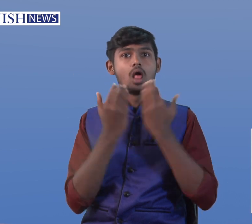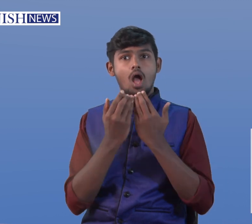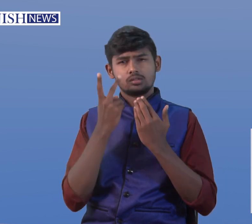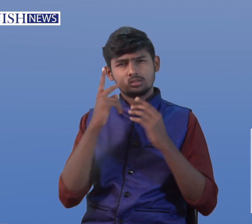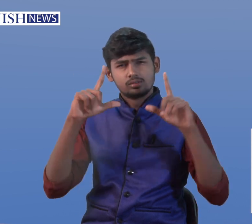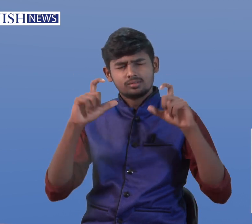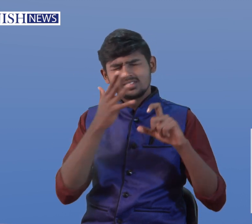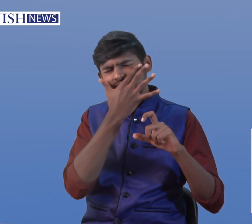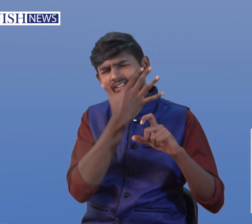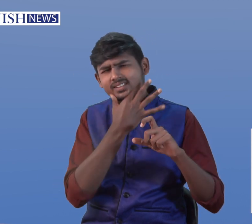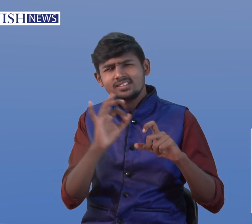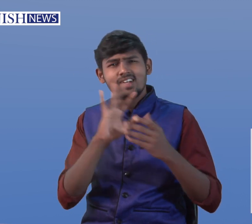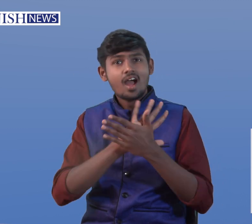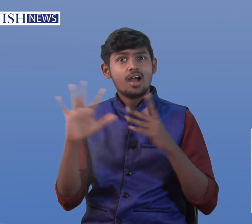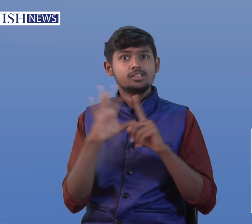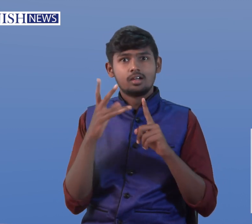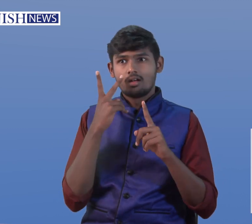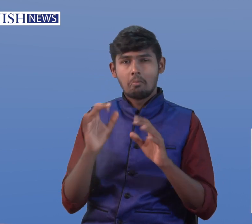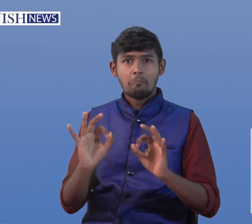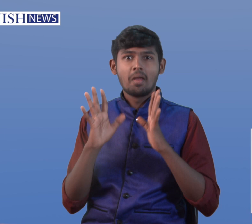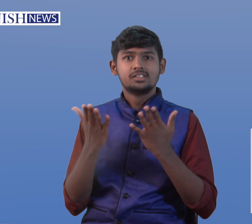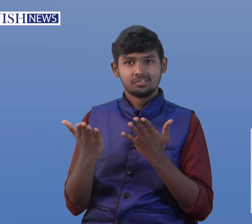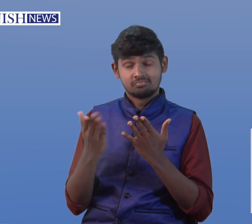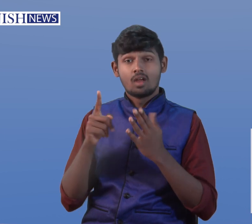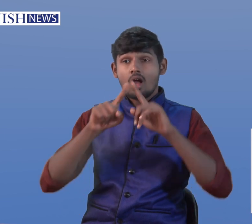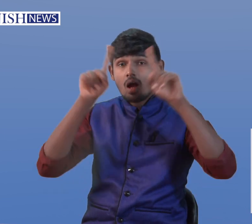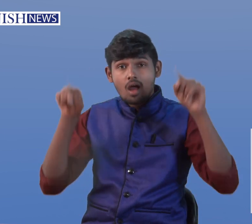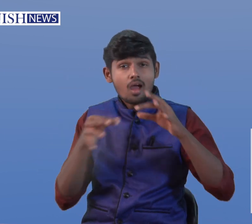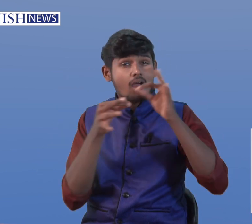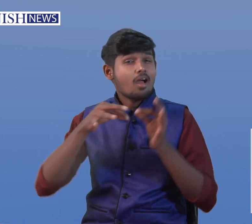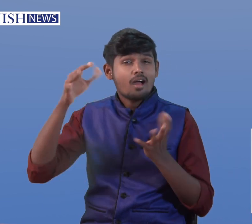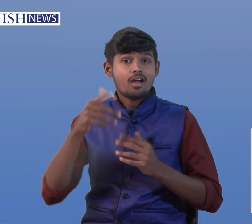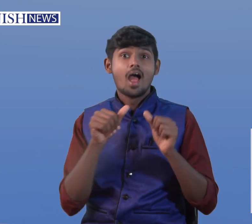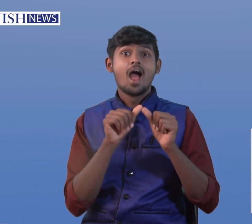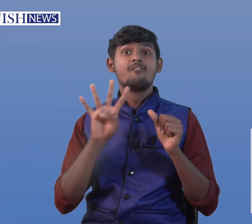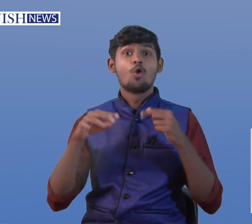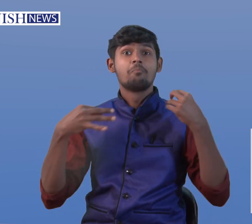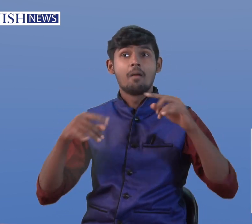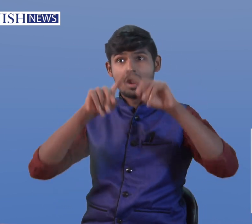Photos were captured in high resolution. A whole class fits in one A4 size paper.